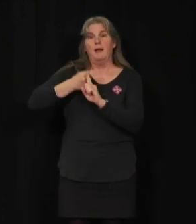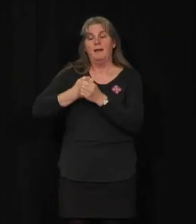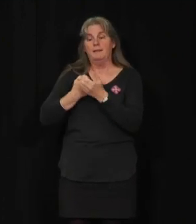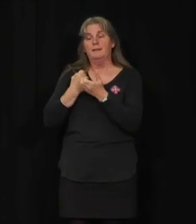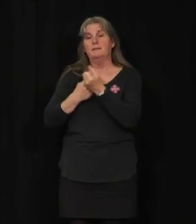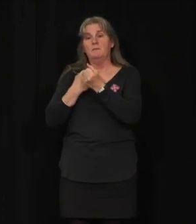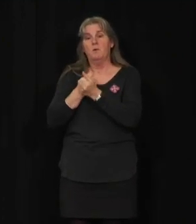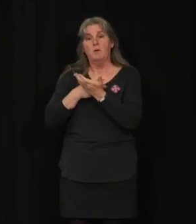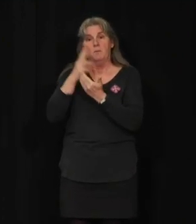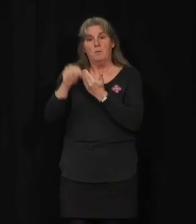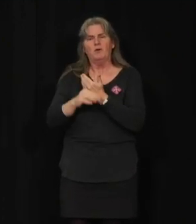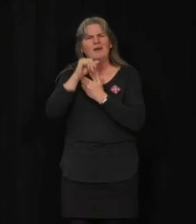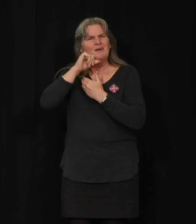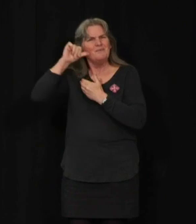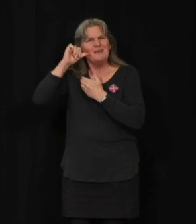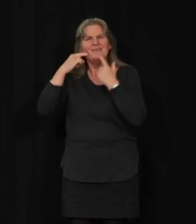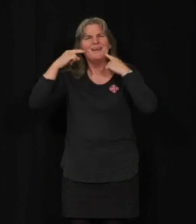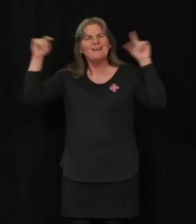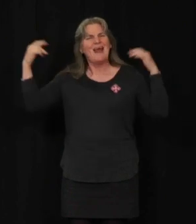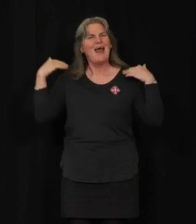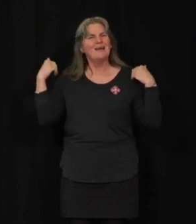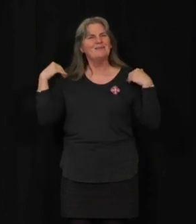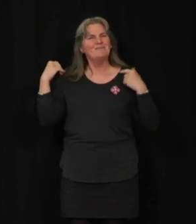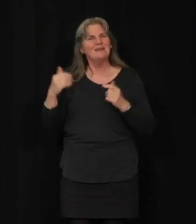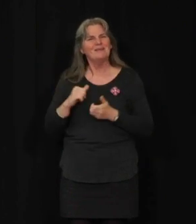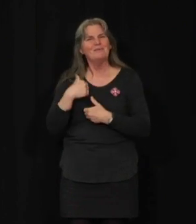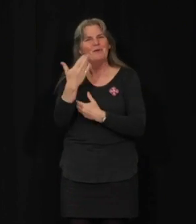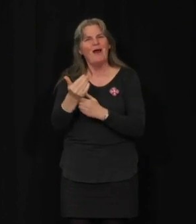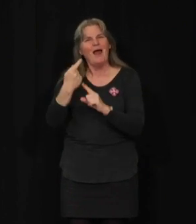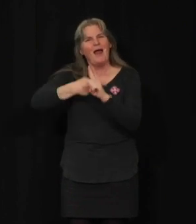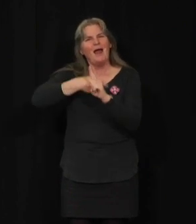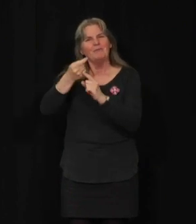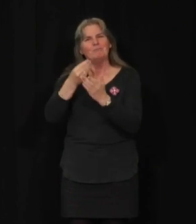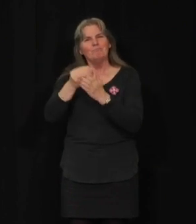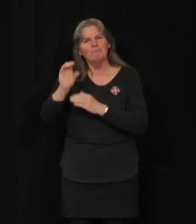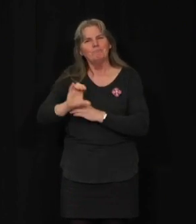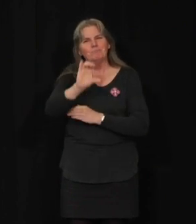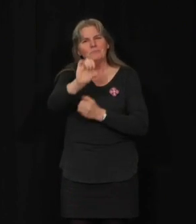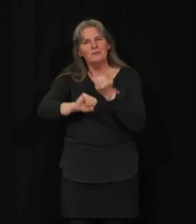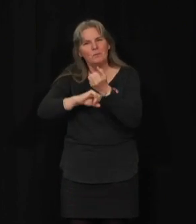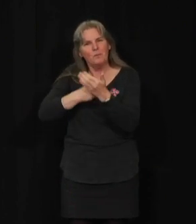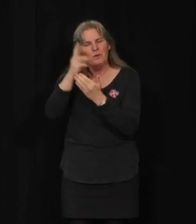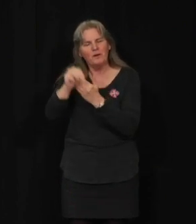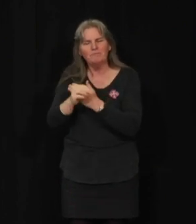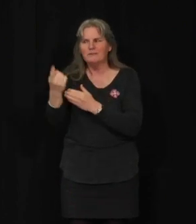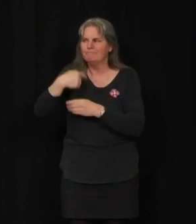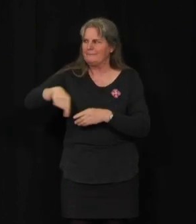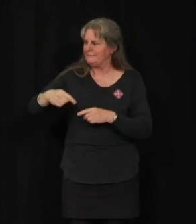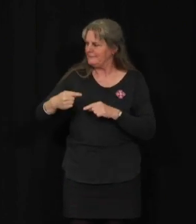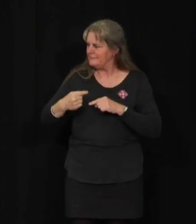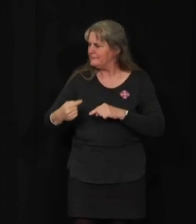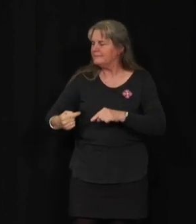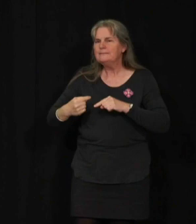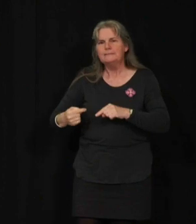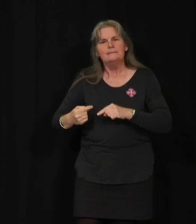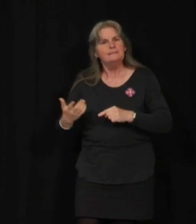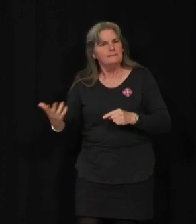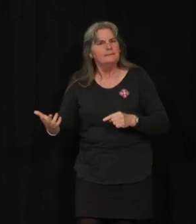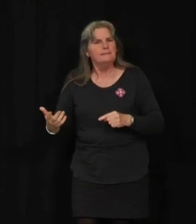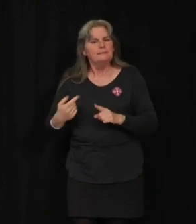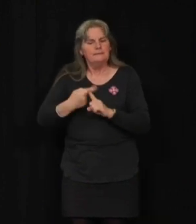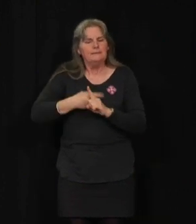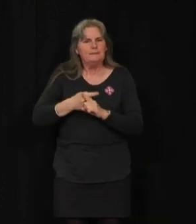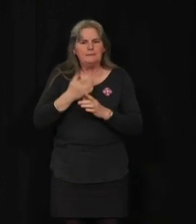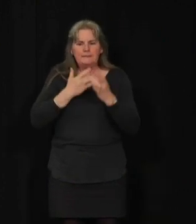released yesterday. We know that Yukoners are struggling financially during this time. Our government has created a number of ways to